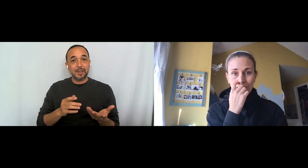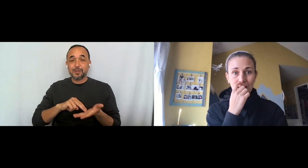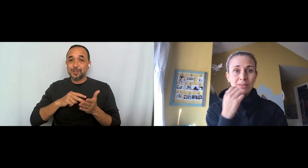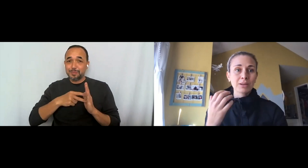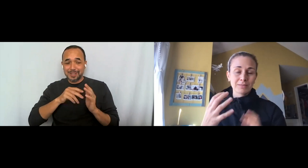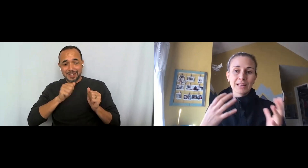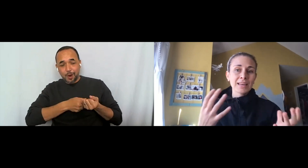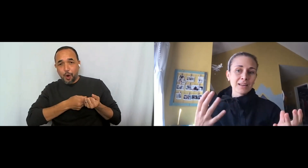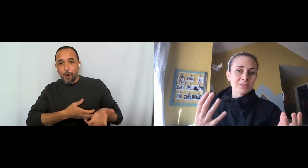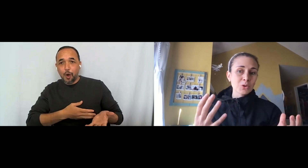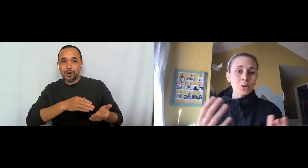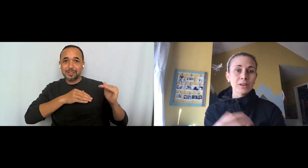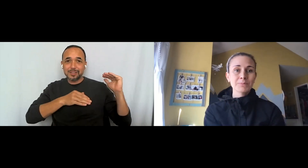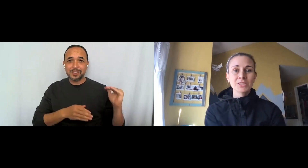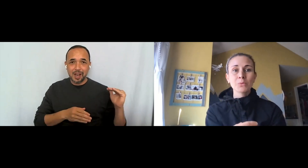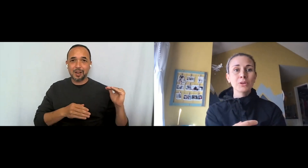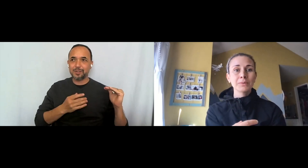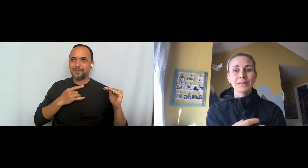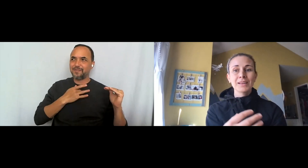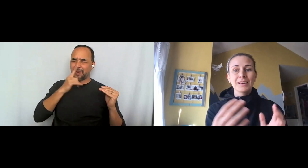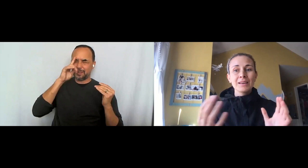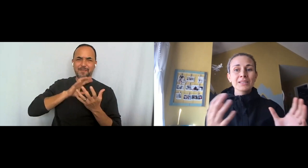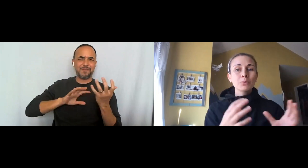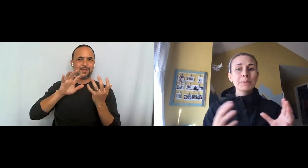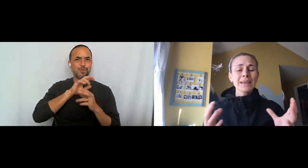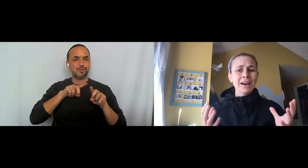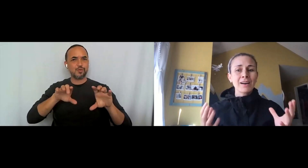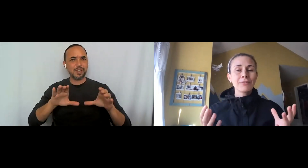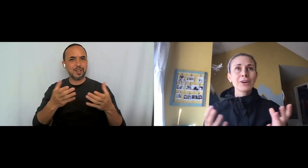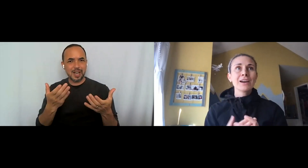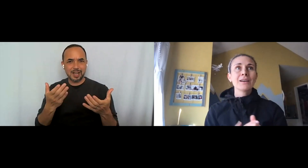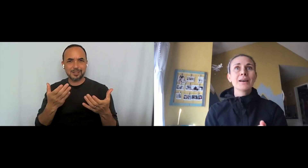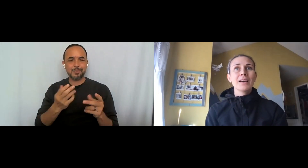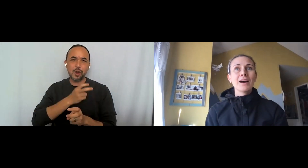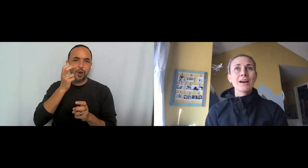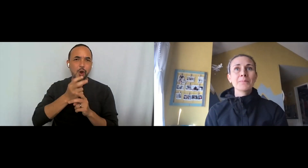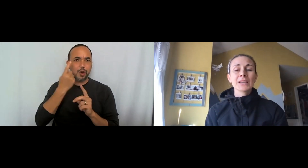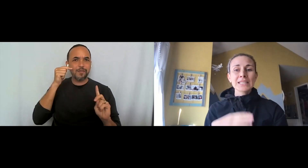in a school. She will be hard for her